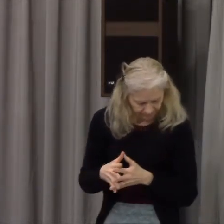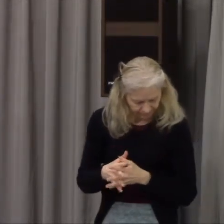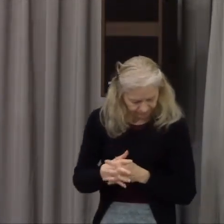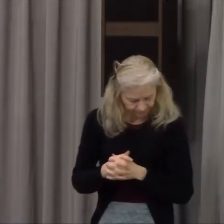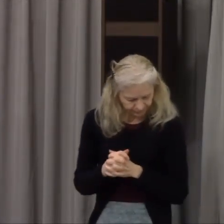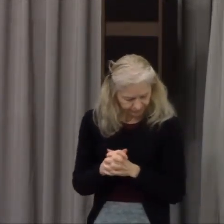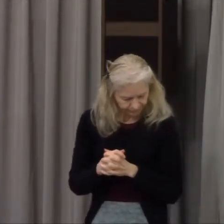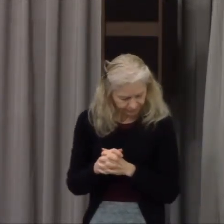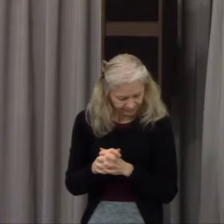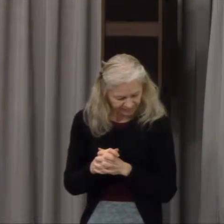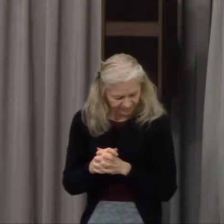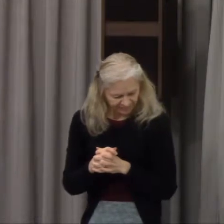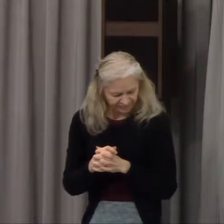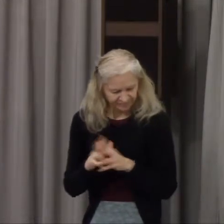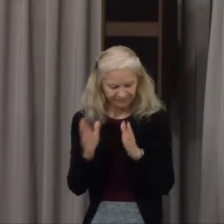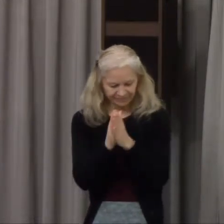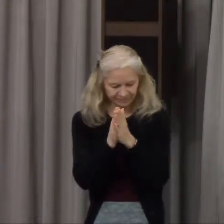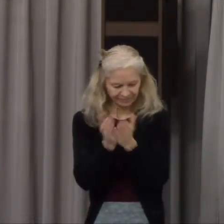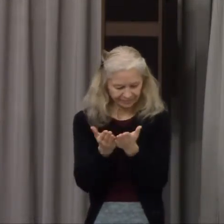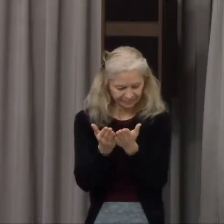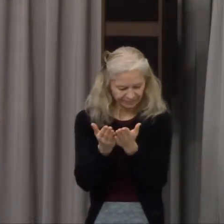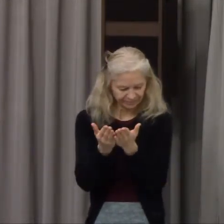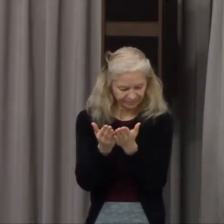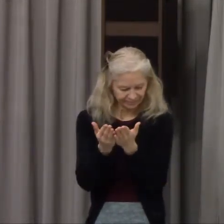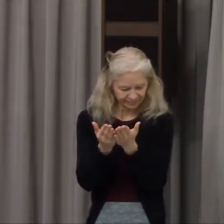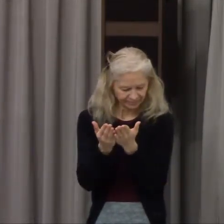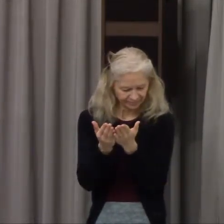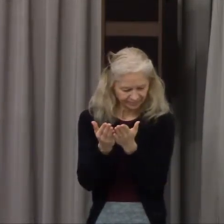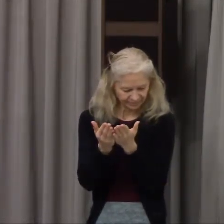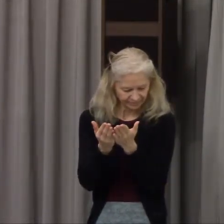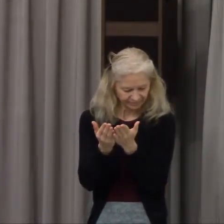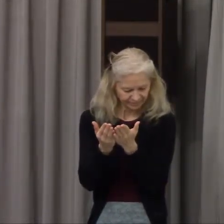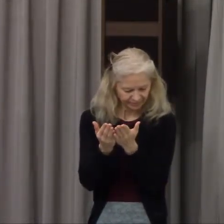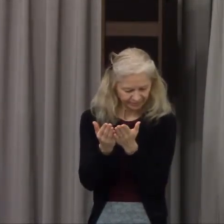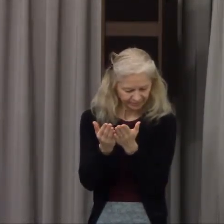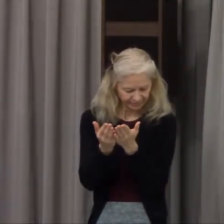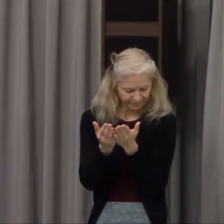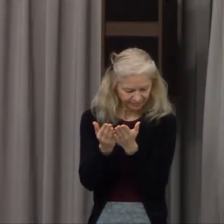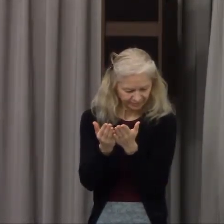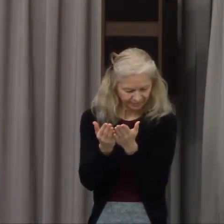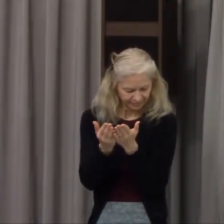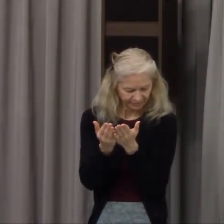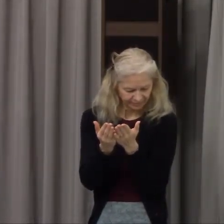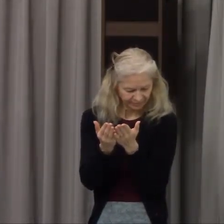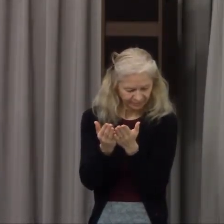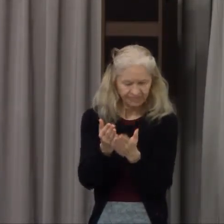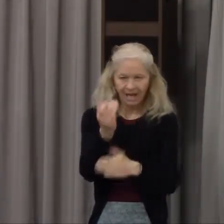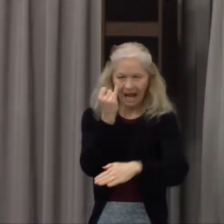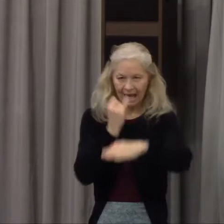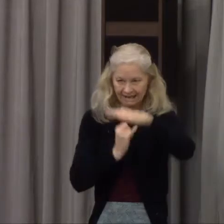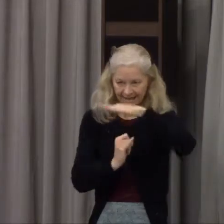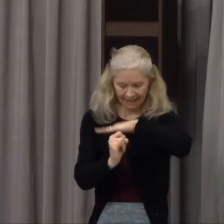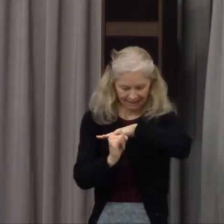and made mention of my name. Isaiah 49:2. He hath made my mouth like a sharp